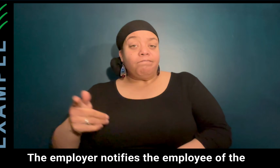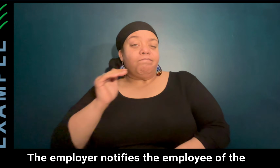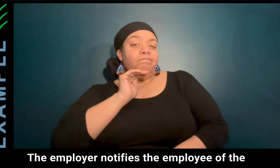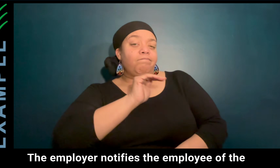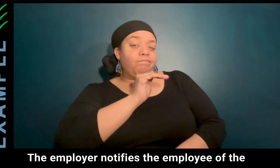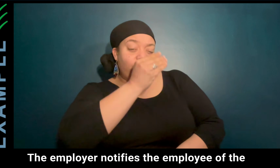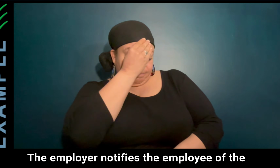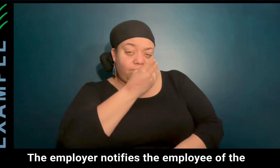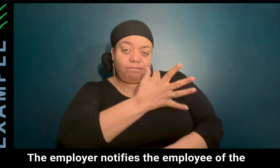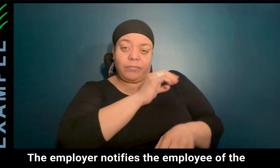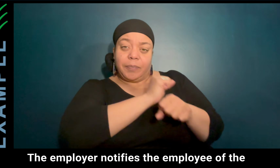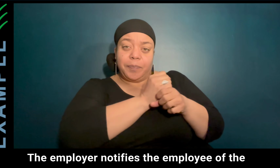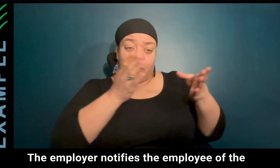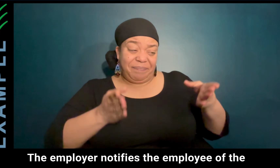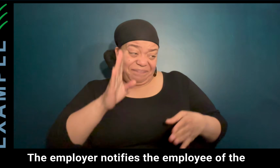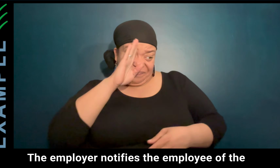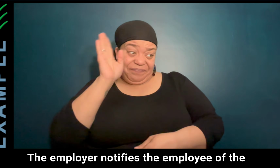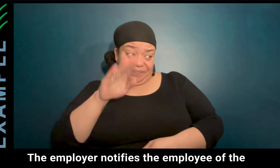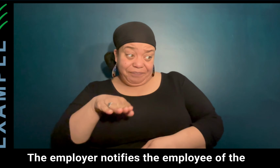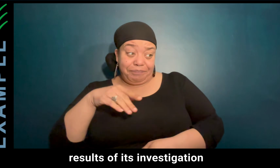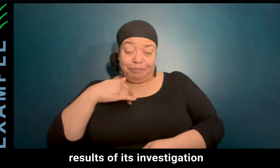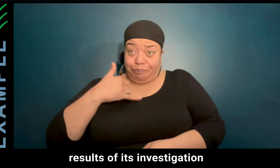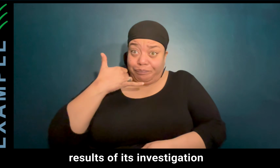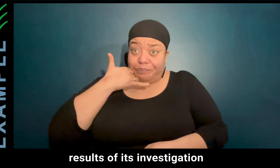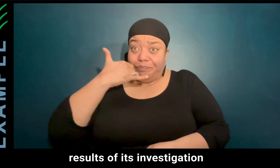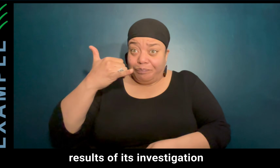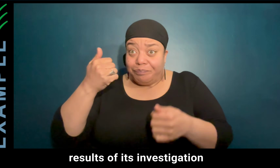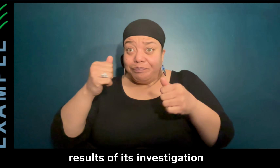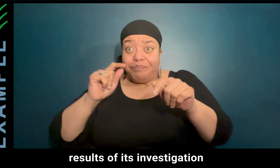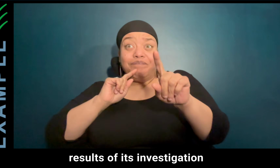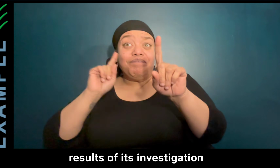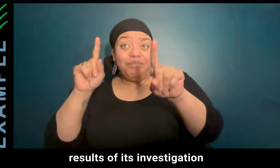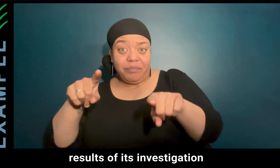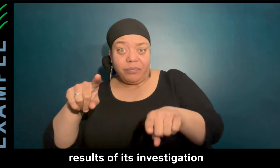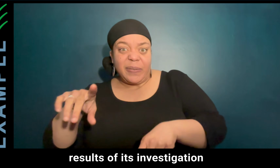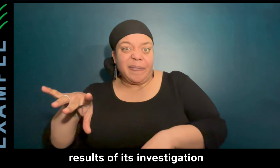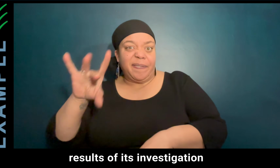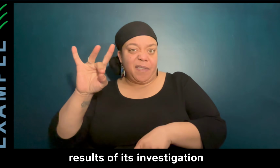The employer notifies the employee of the results of its investigation